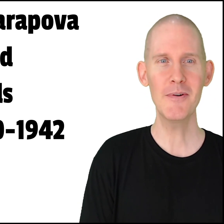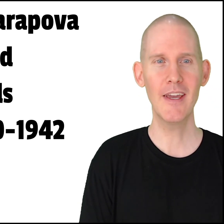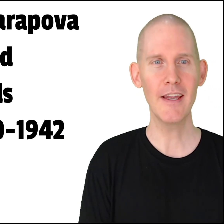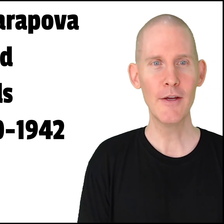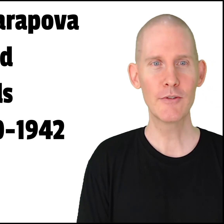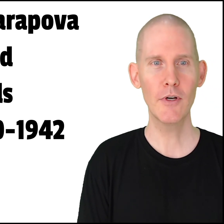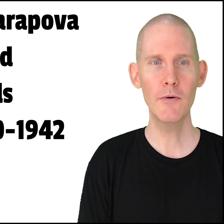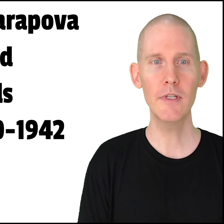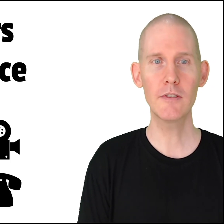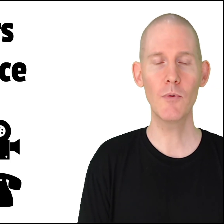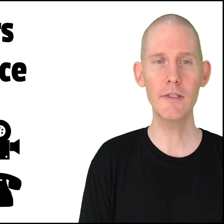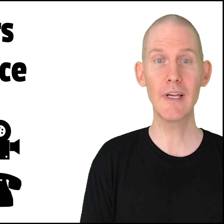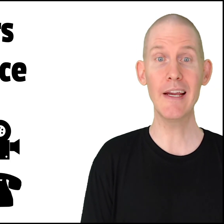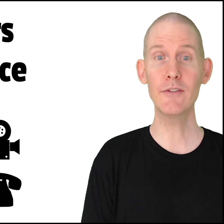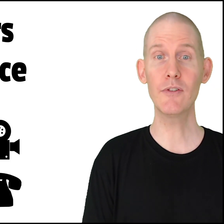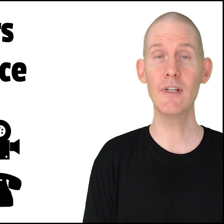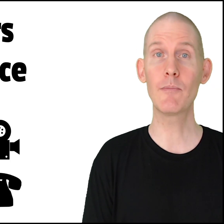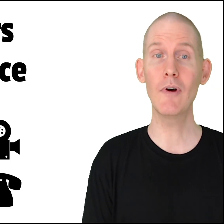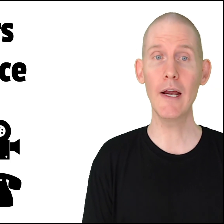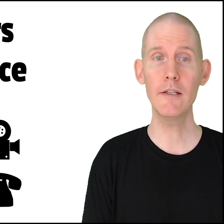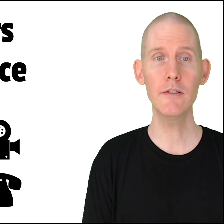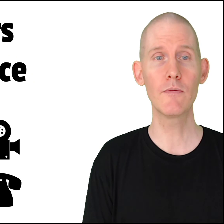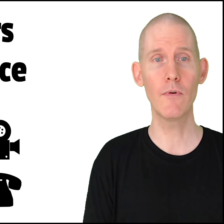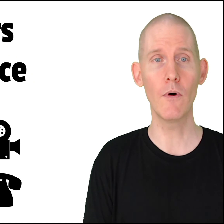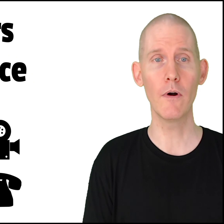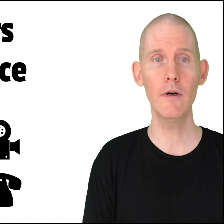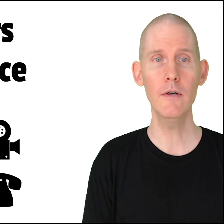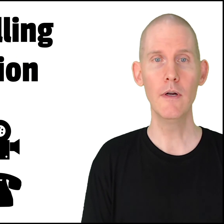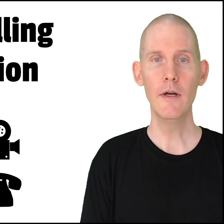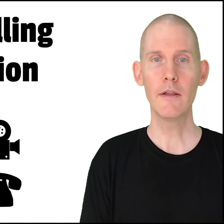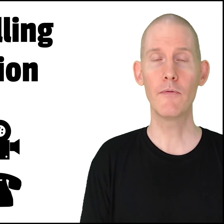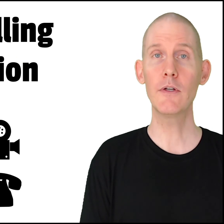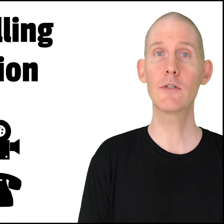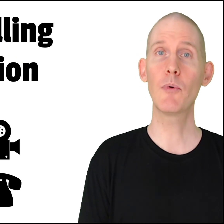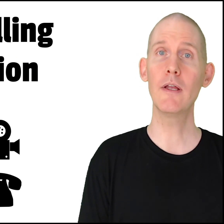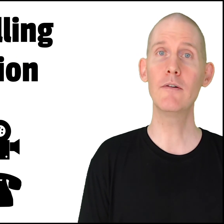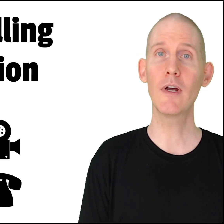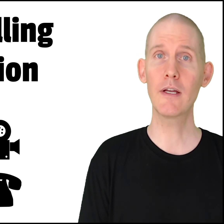Okay, so this was answers in practice for the fingerspelling